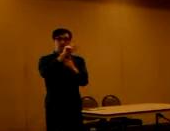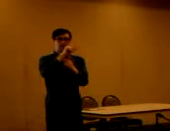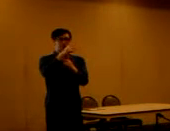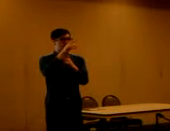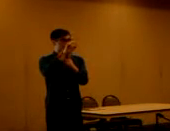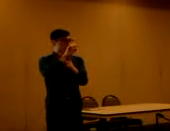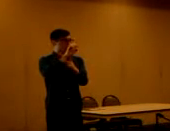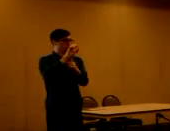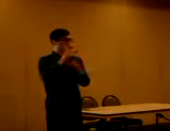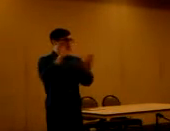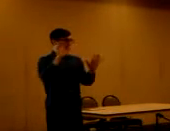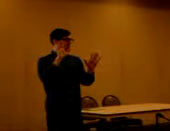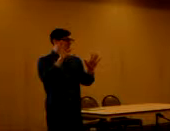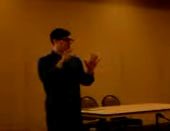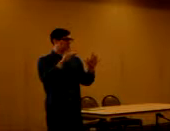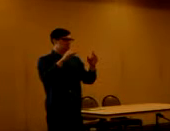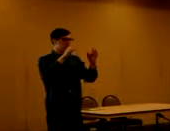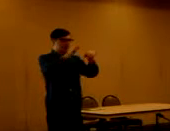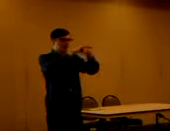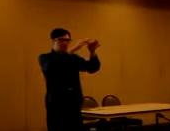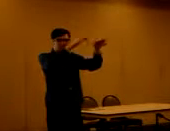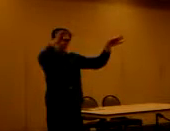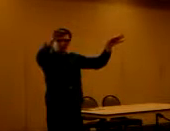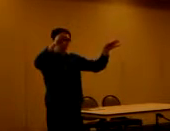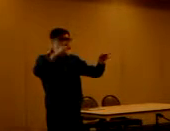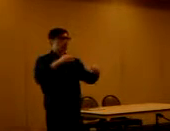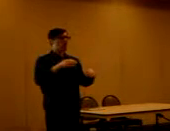to take advantage in English,